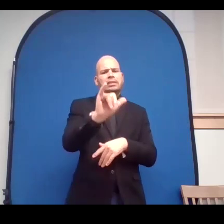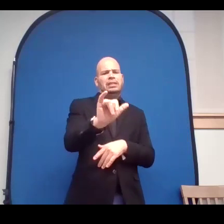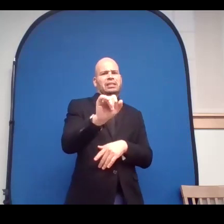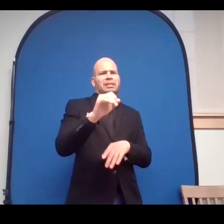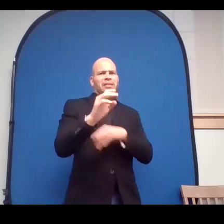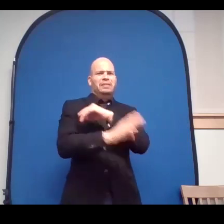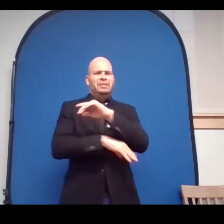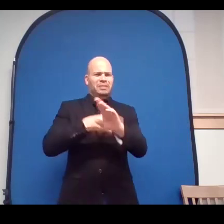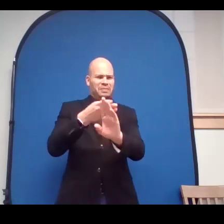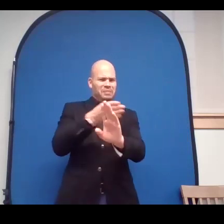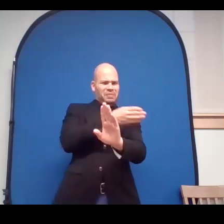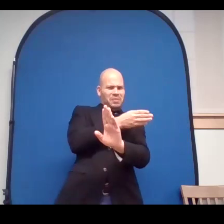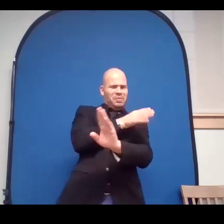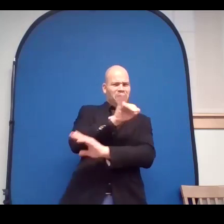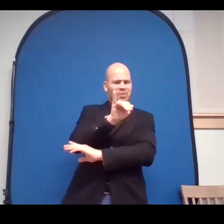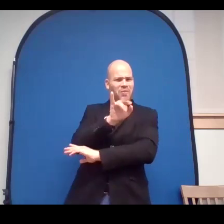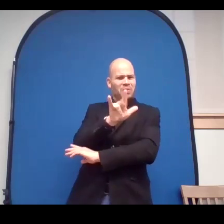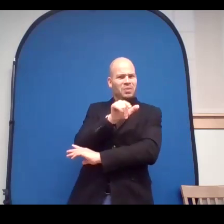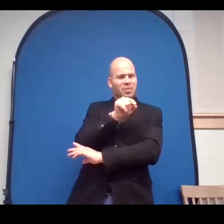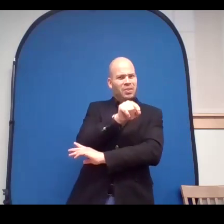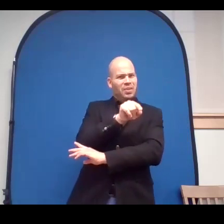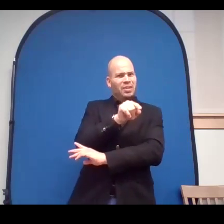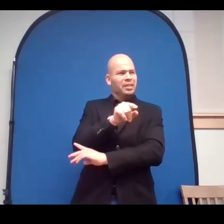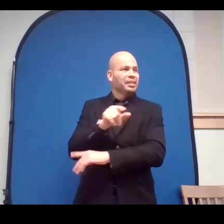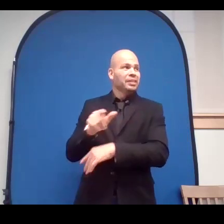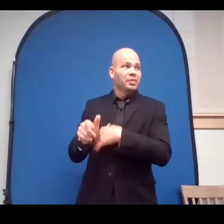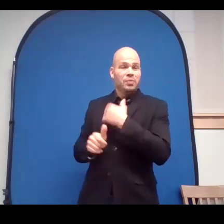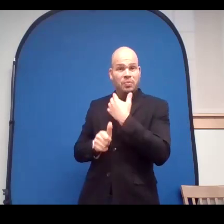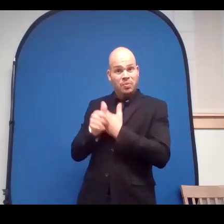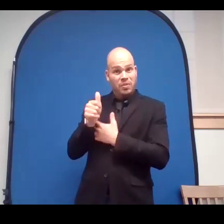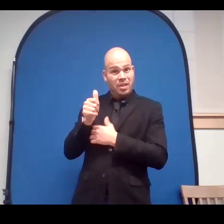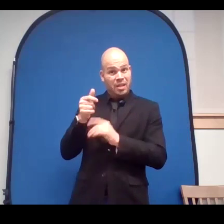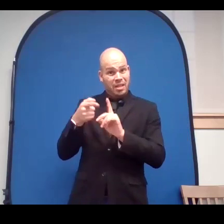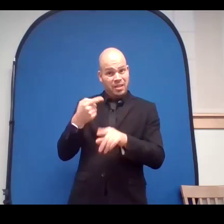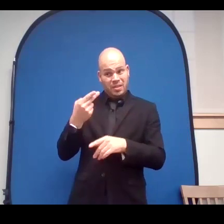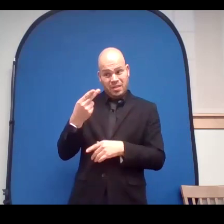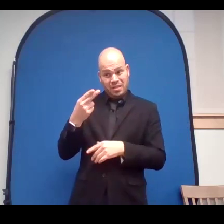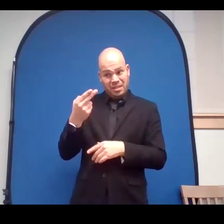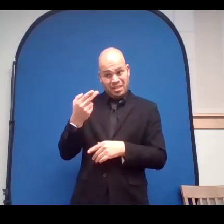Well, the threat that we received from Cesar and Hudson. Sir.